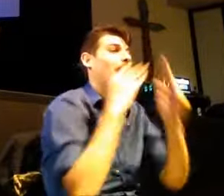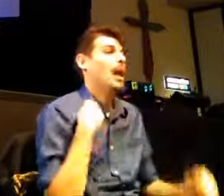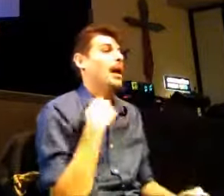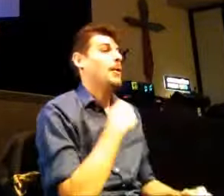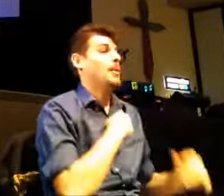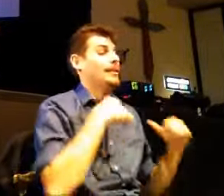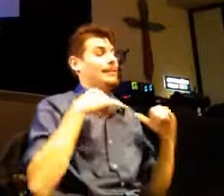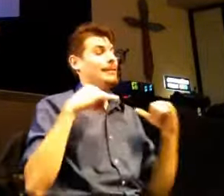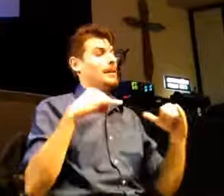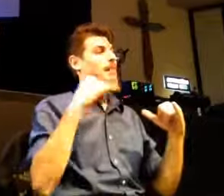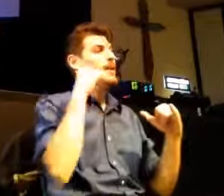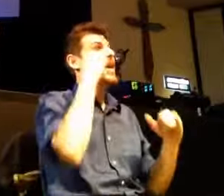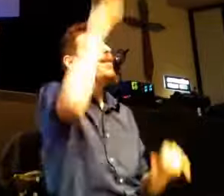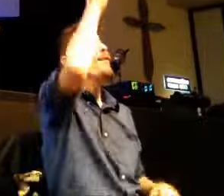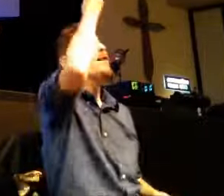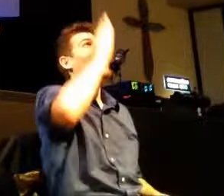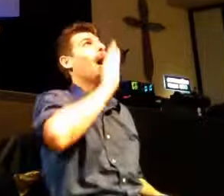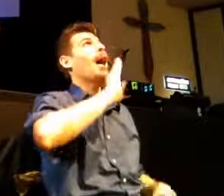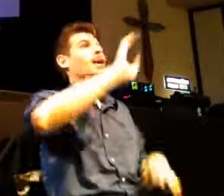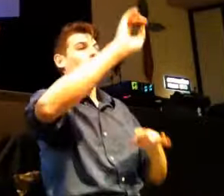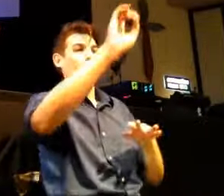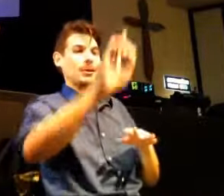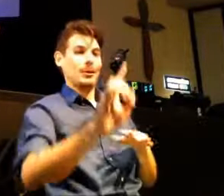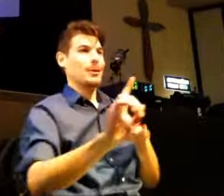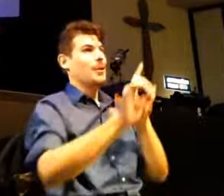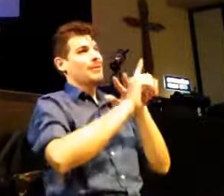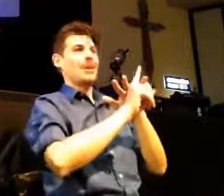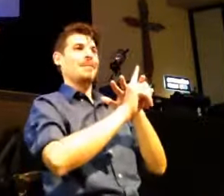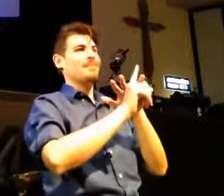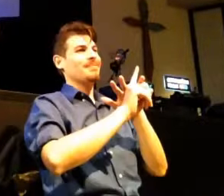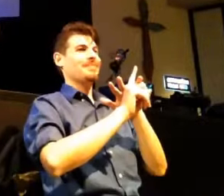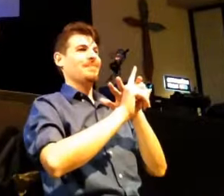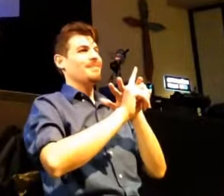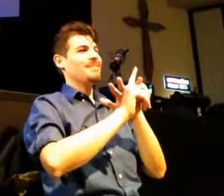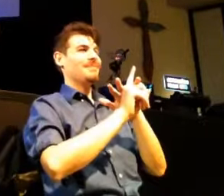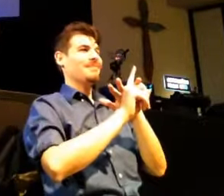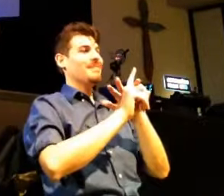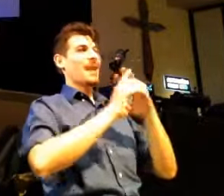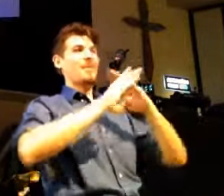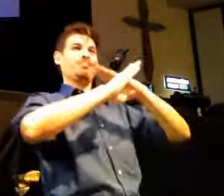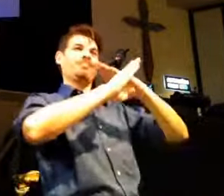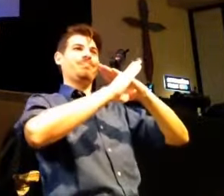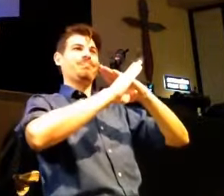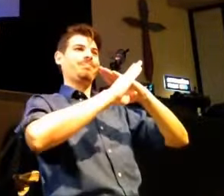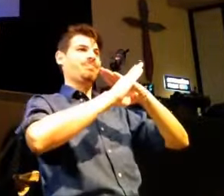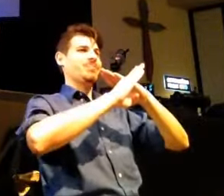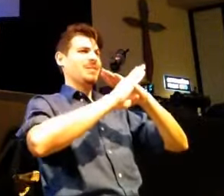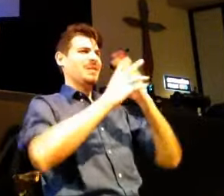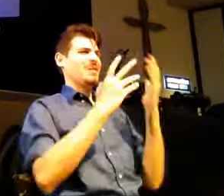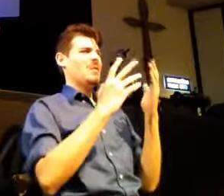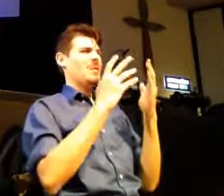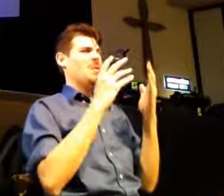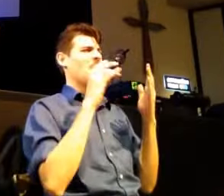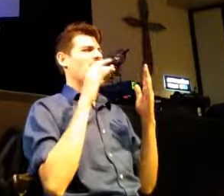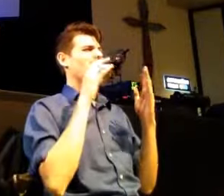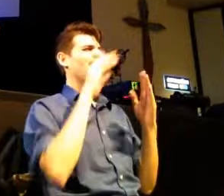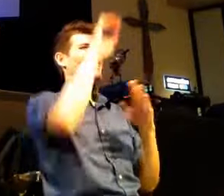God shows up in those moments that there's the storm in our life, what does it mean for God to show